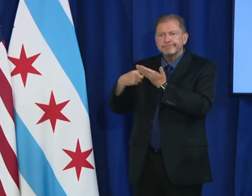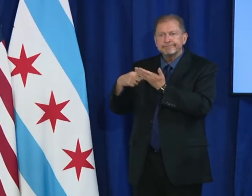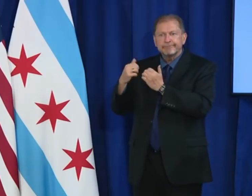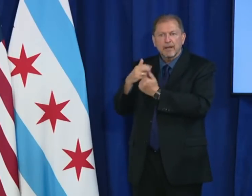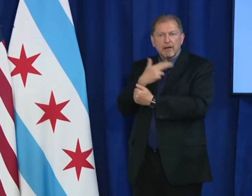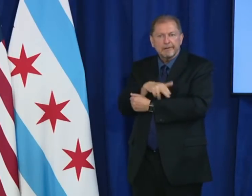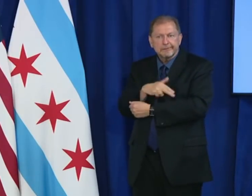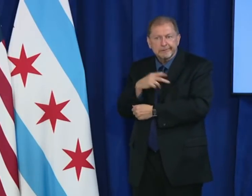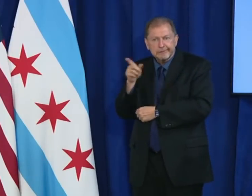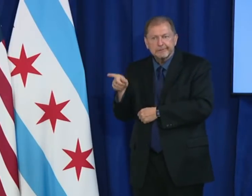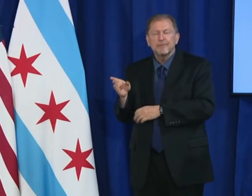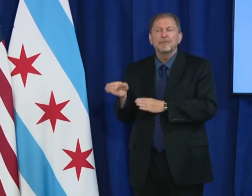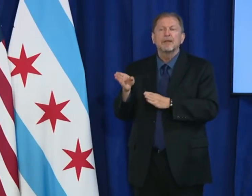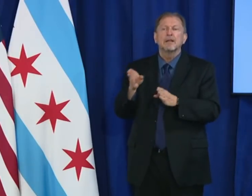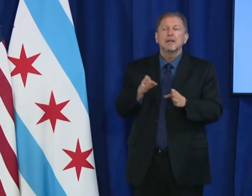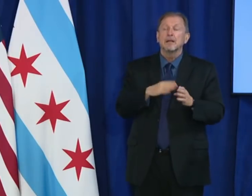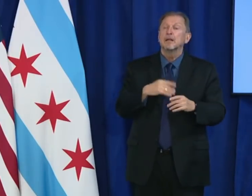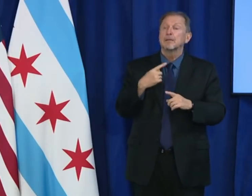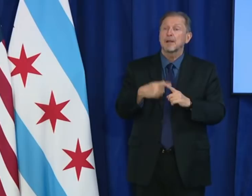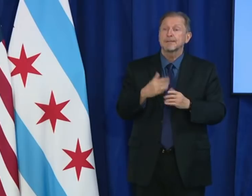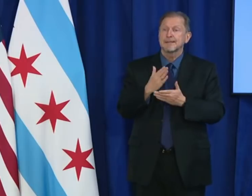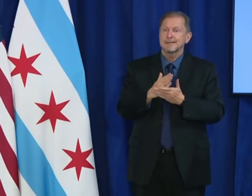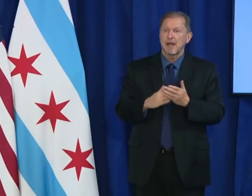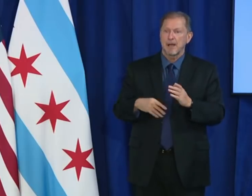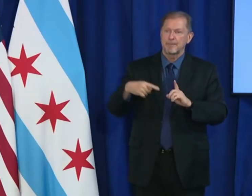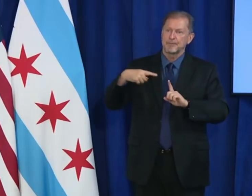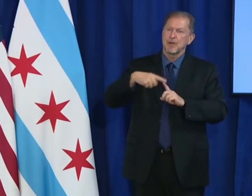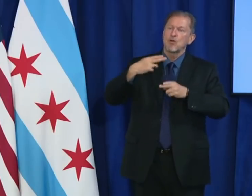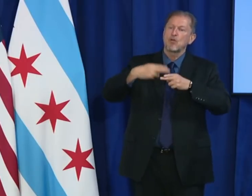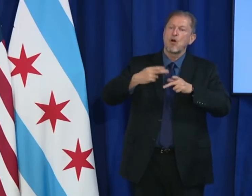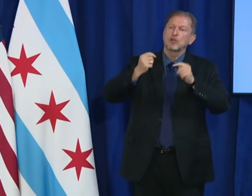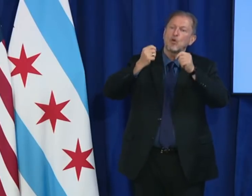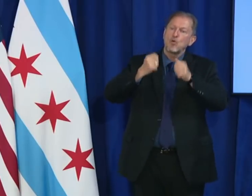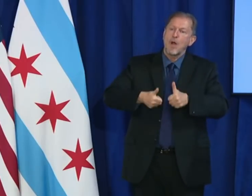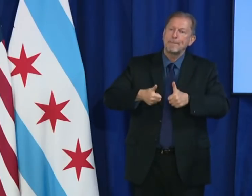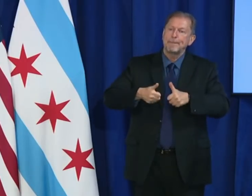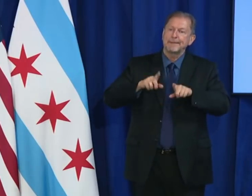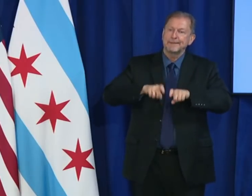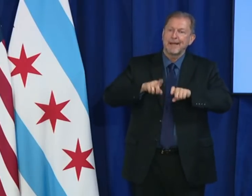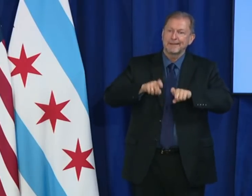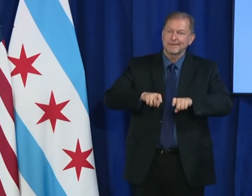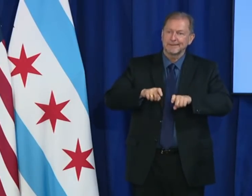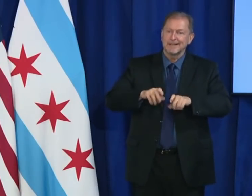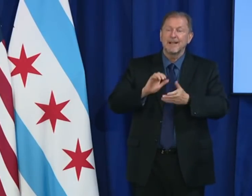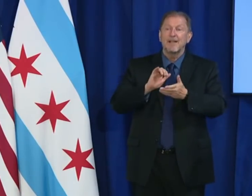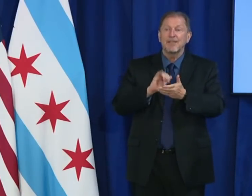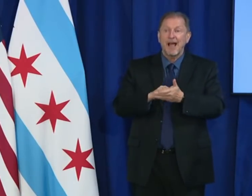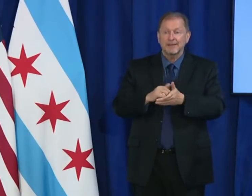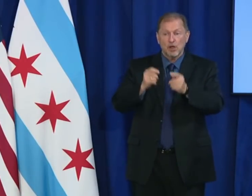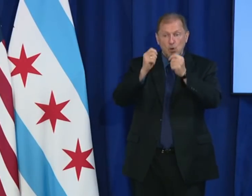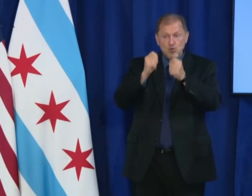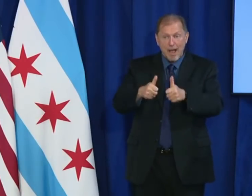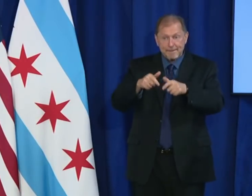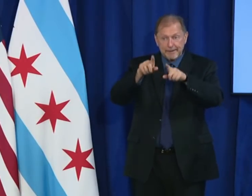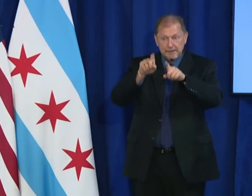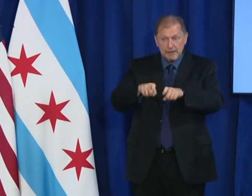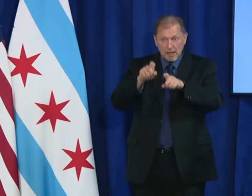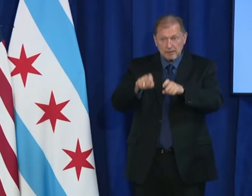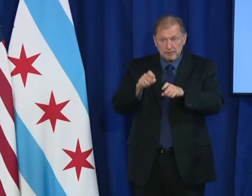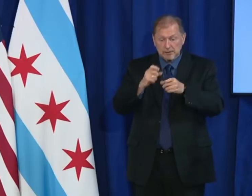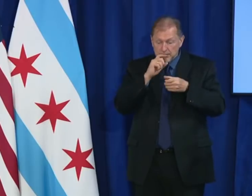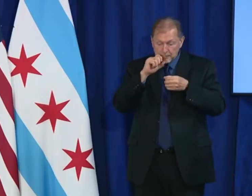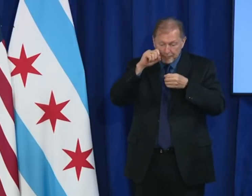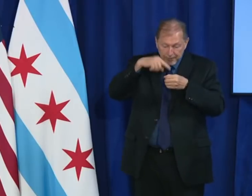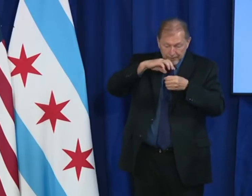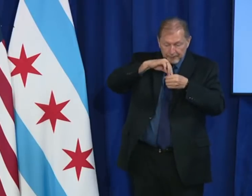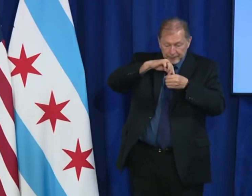this in, and we've received some additional rapid tests through the federal government, which are the rapid antigen tests. And so those have been